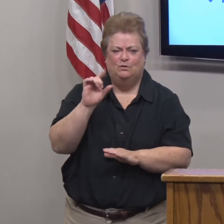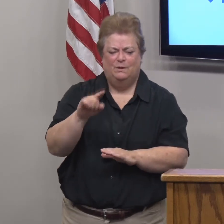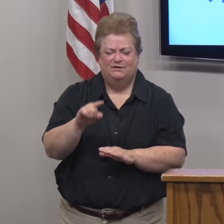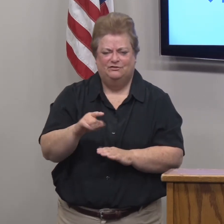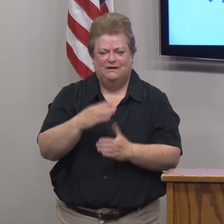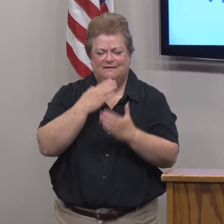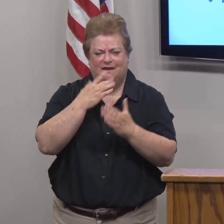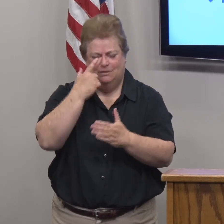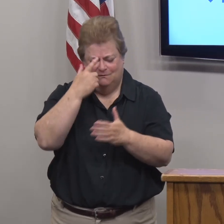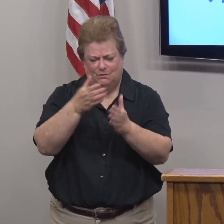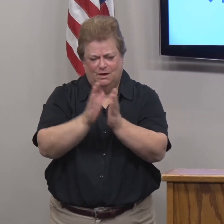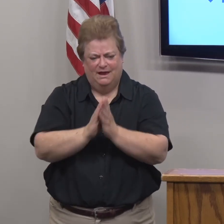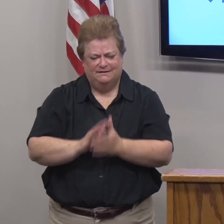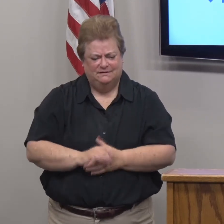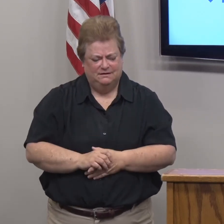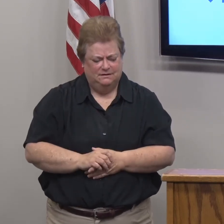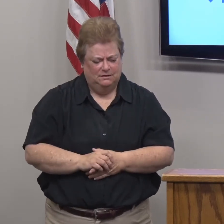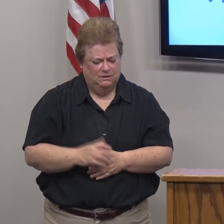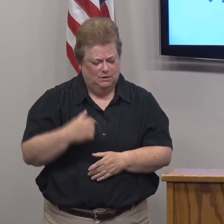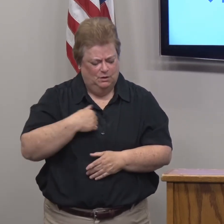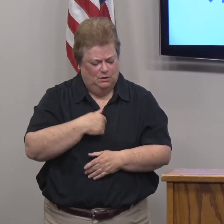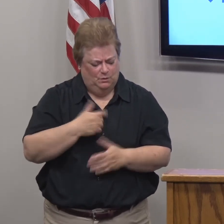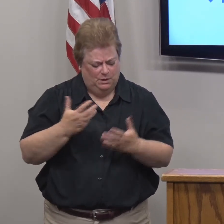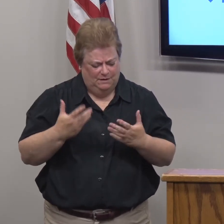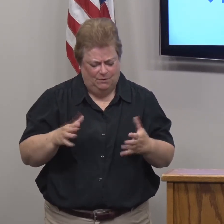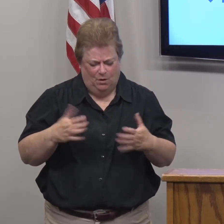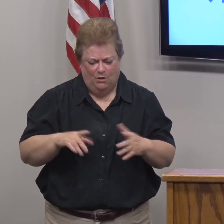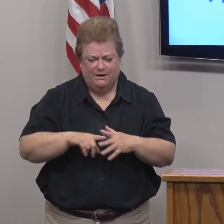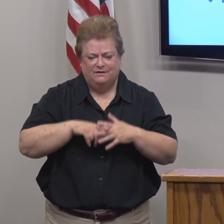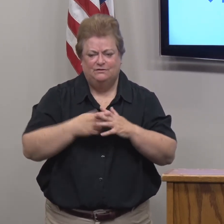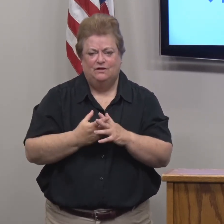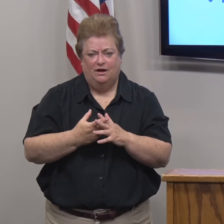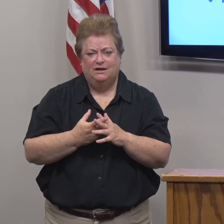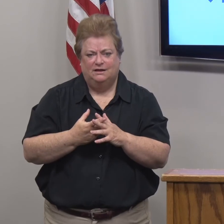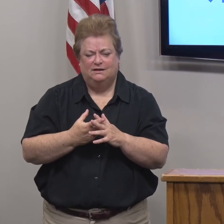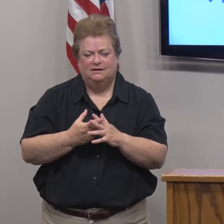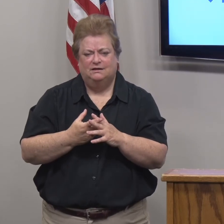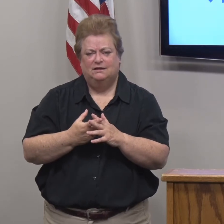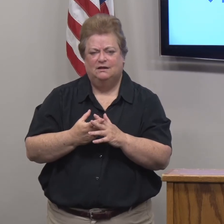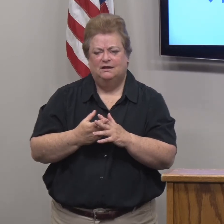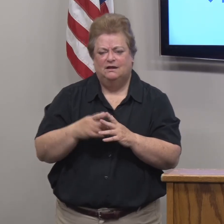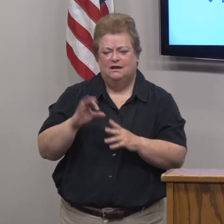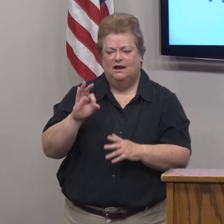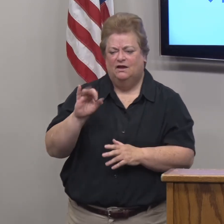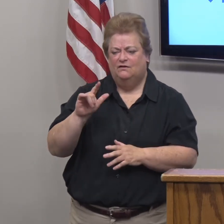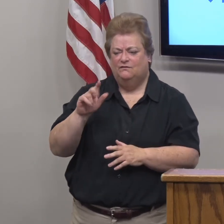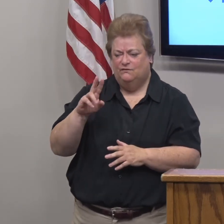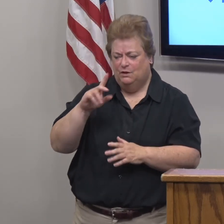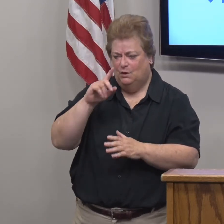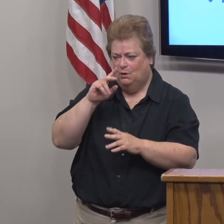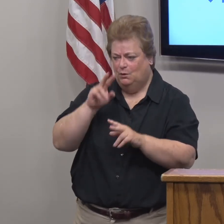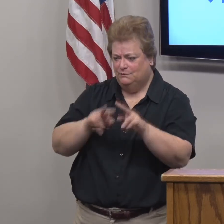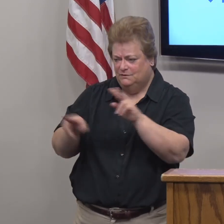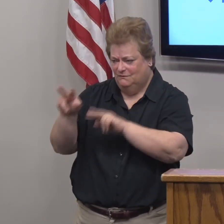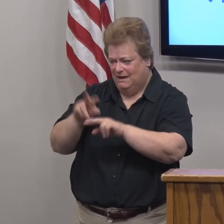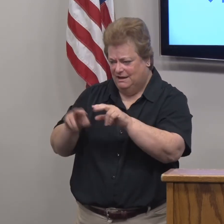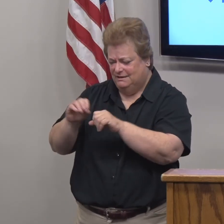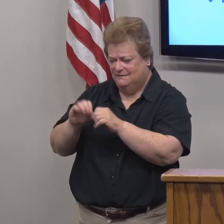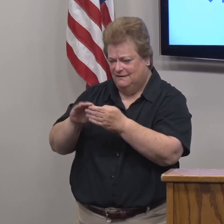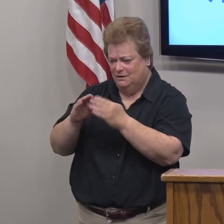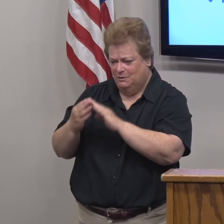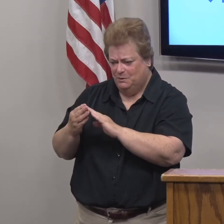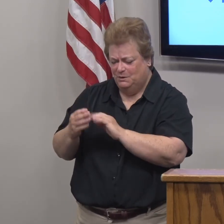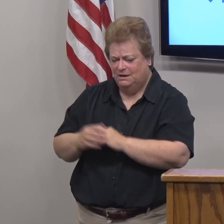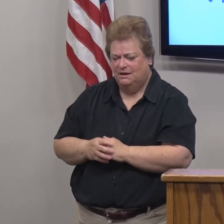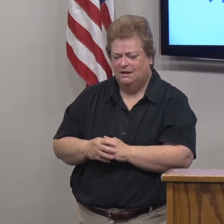Thanks for asking. We have already initiated our flu surveillance in the community. So we